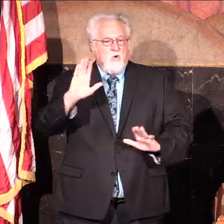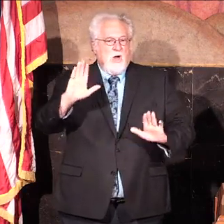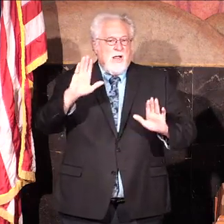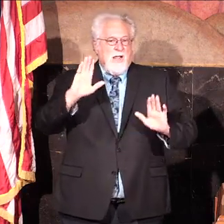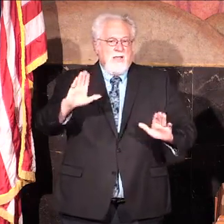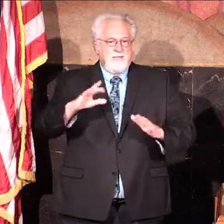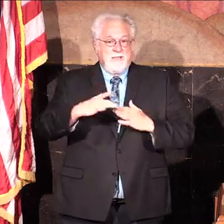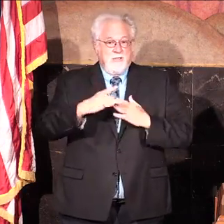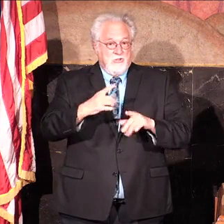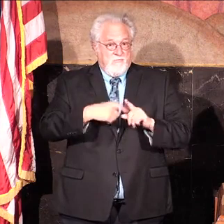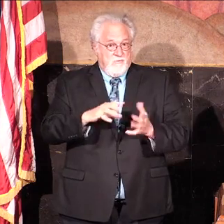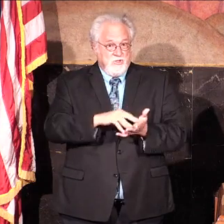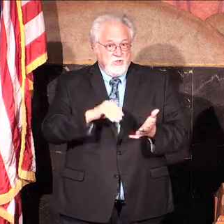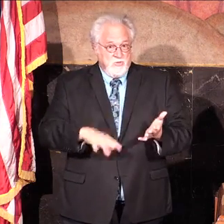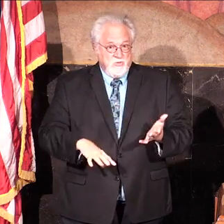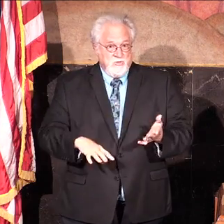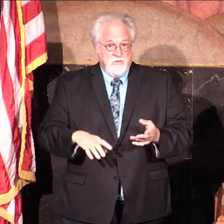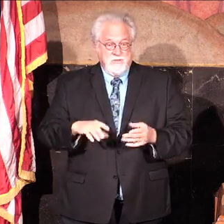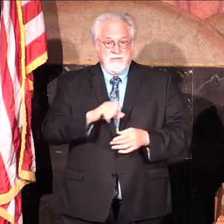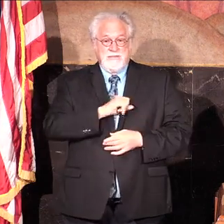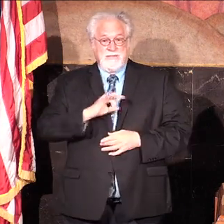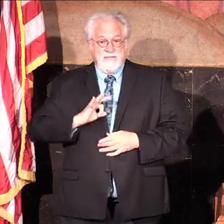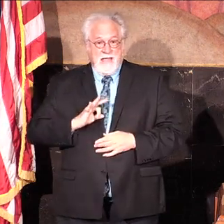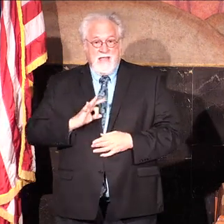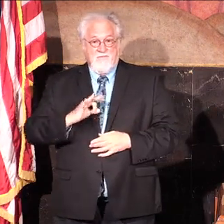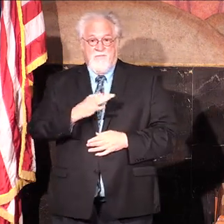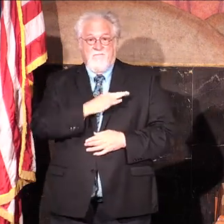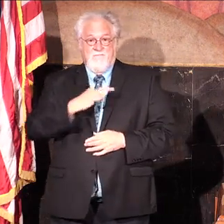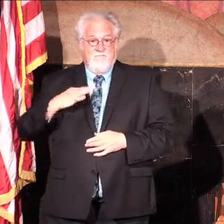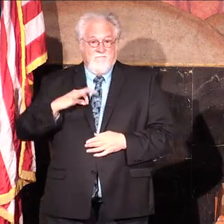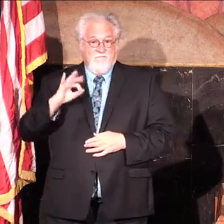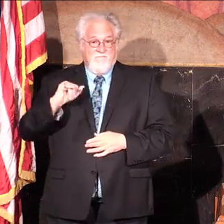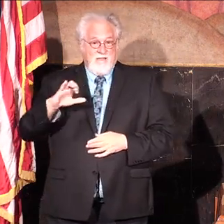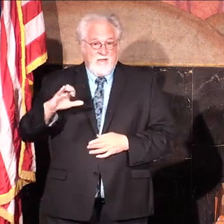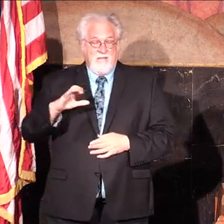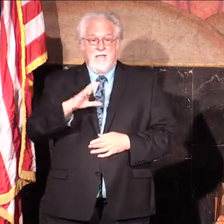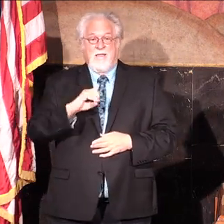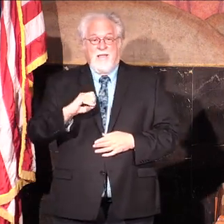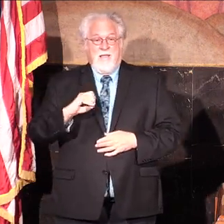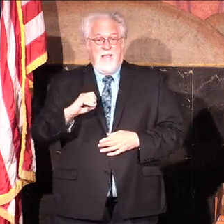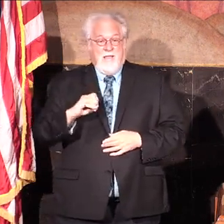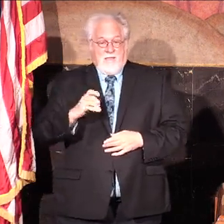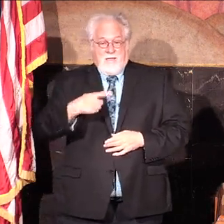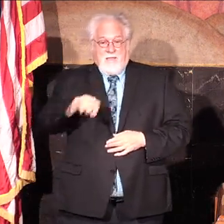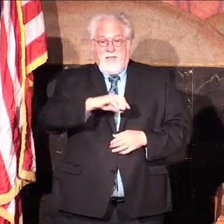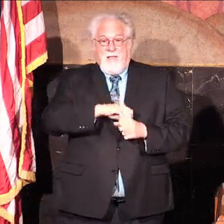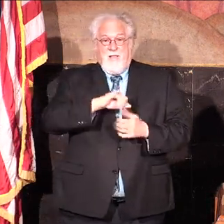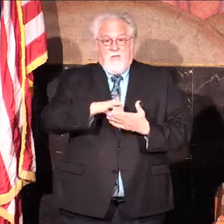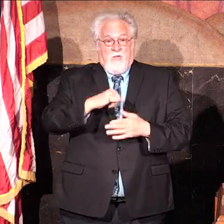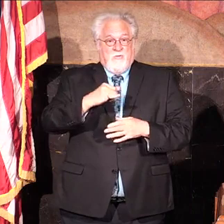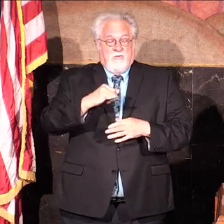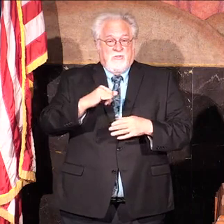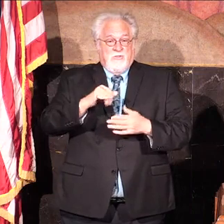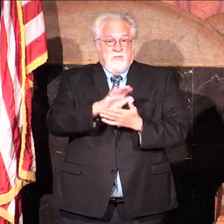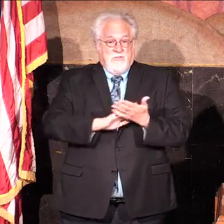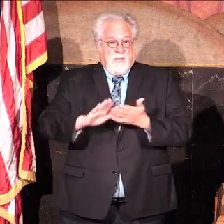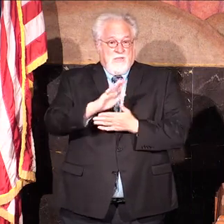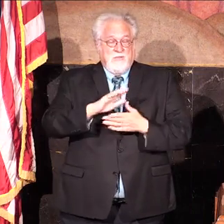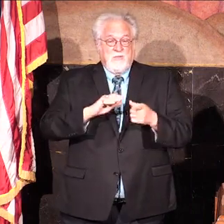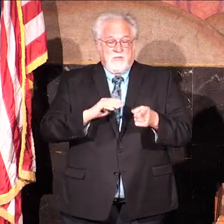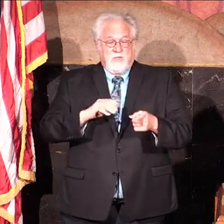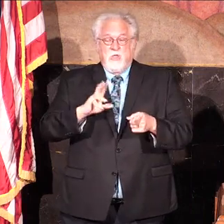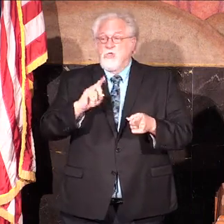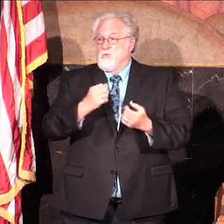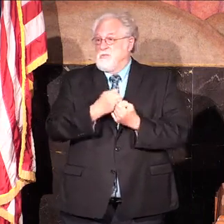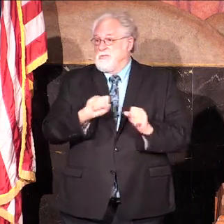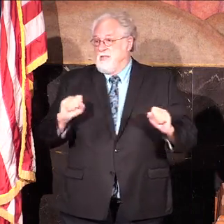out of students, out of staff and faculty and the presidents of these institutions in order to do this